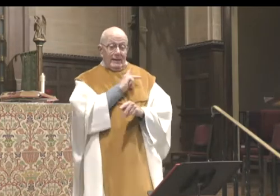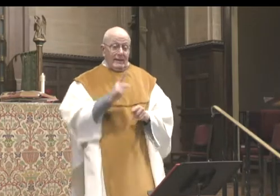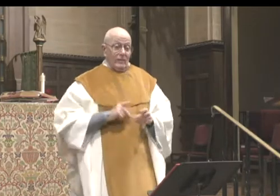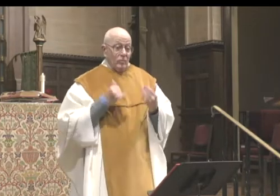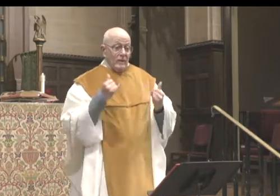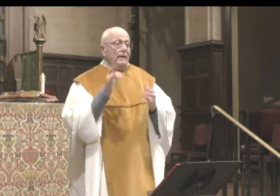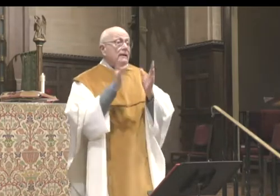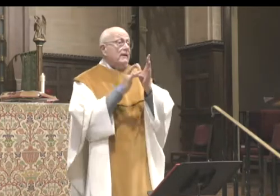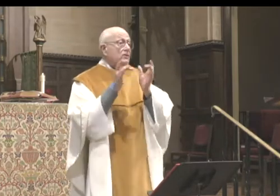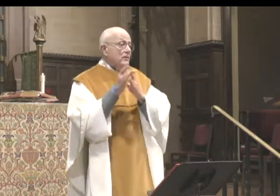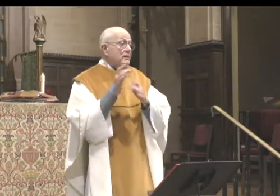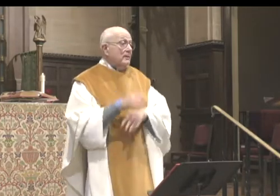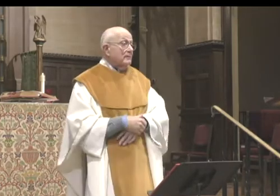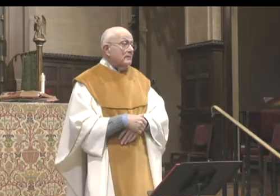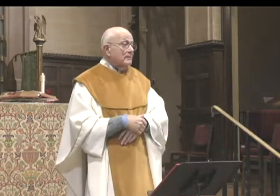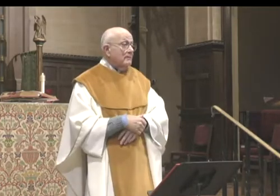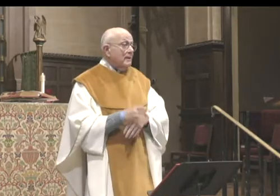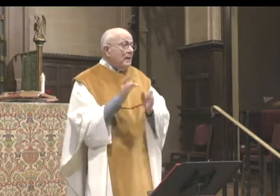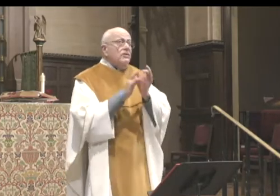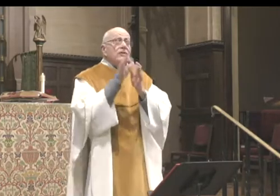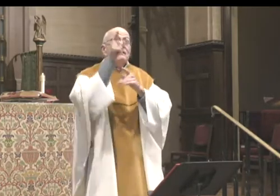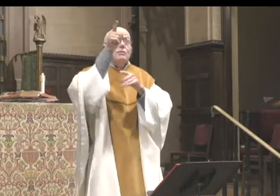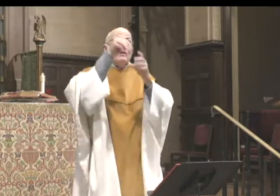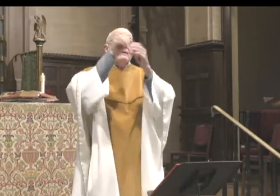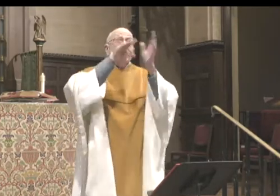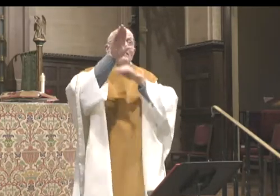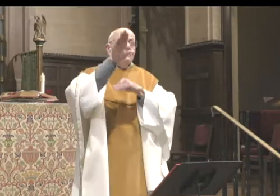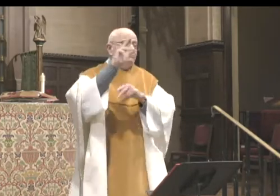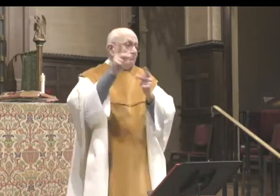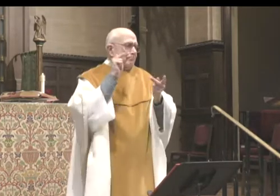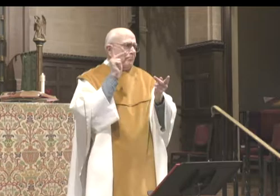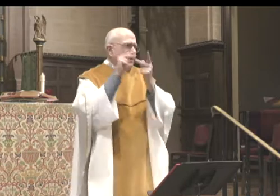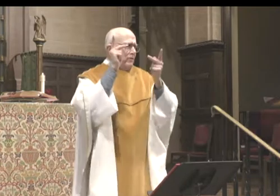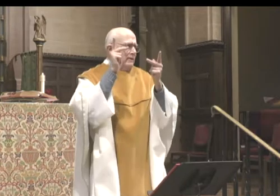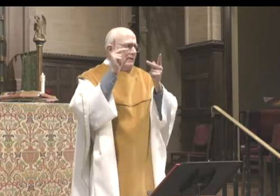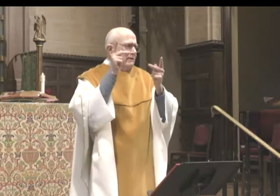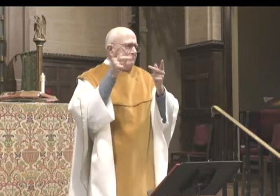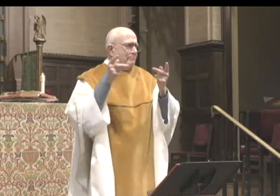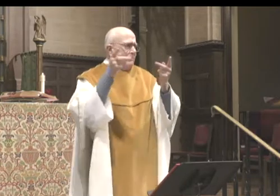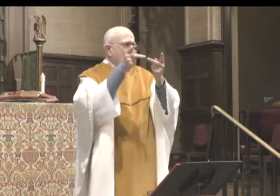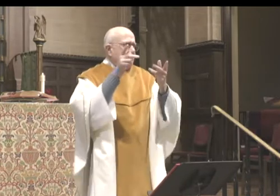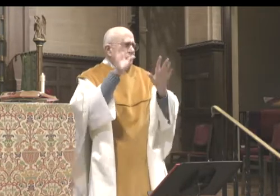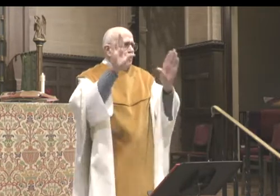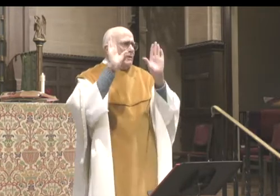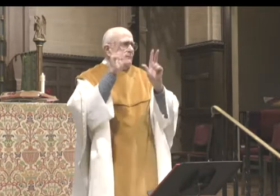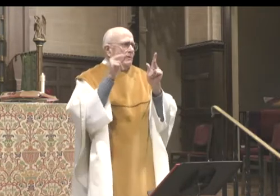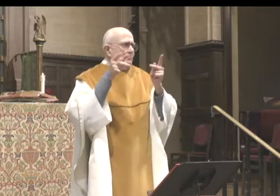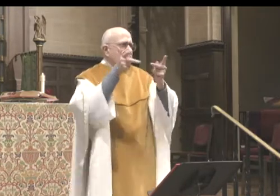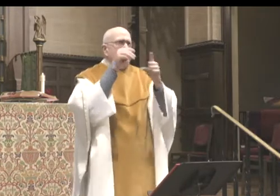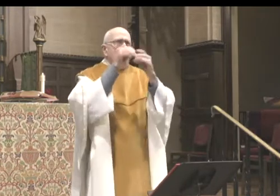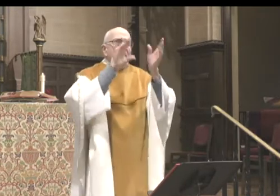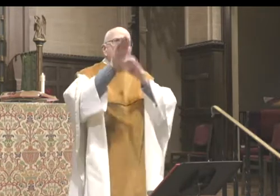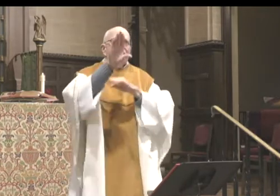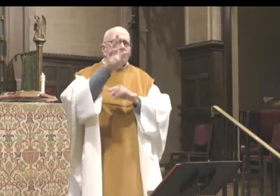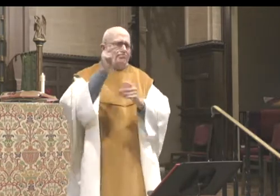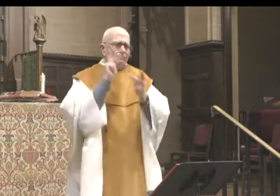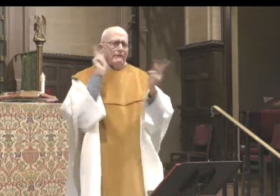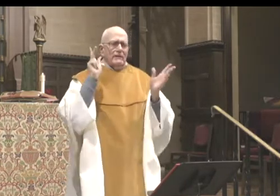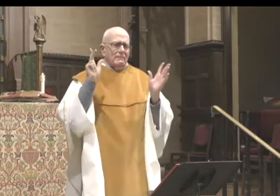with our kingship right now, Jesus. Jesus is in heaven. Perfect place, wonderful place